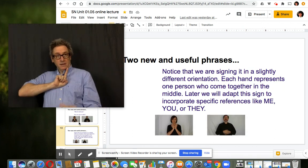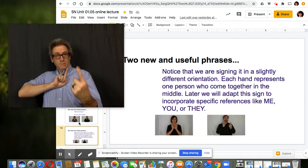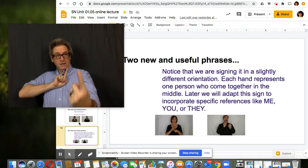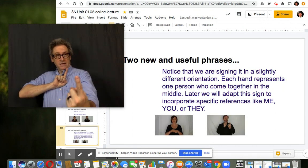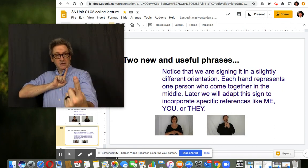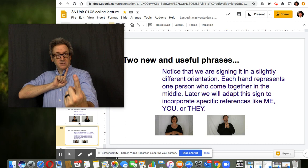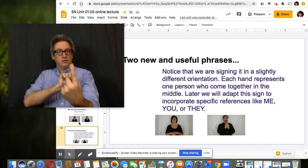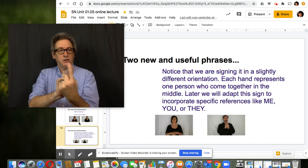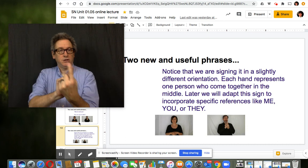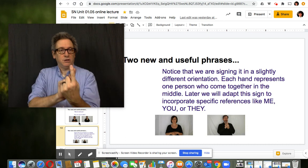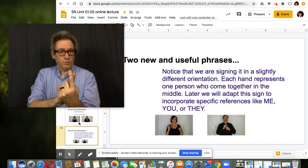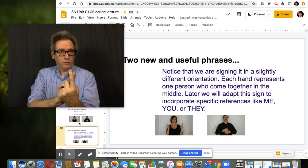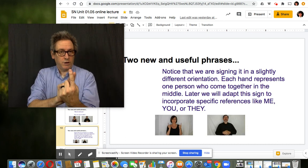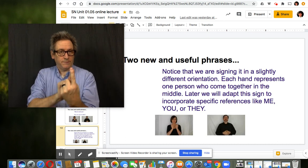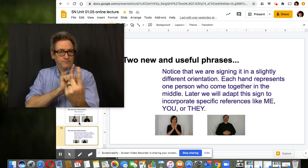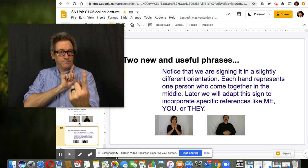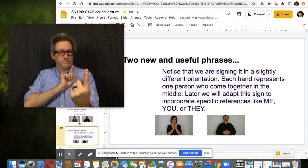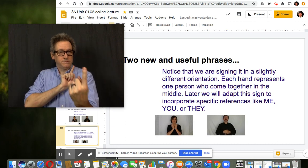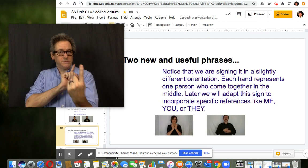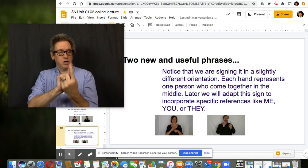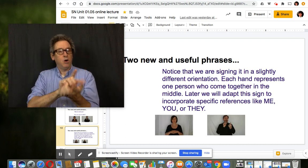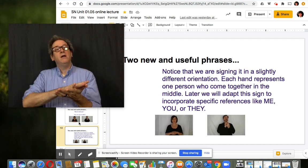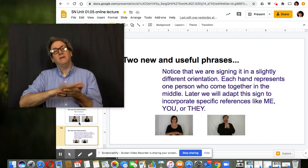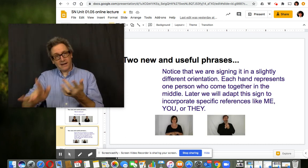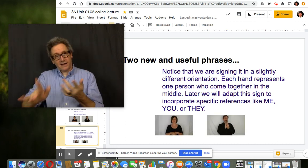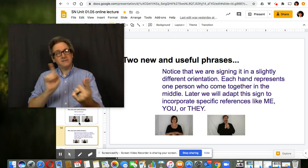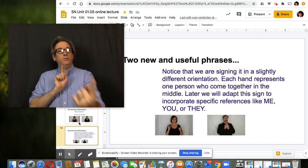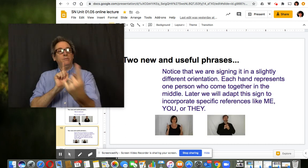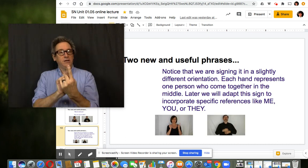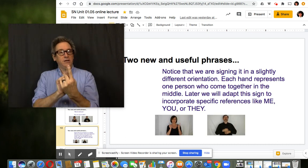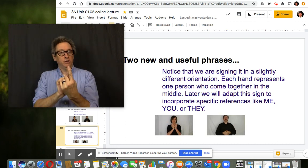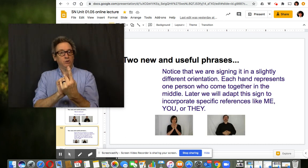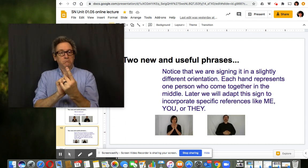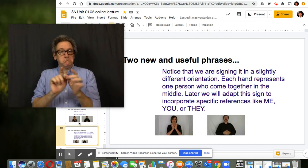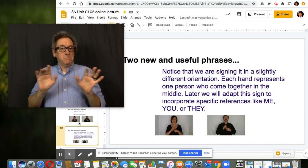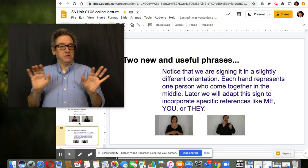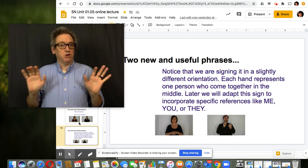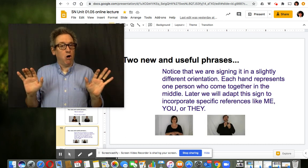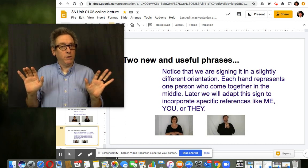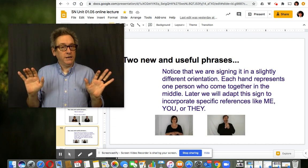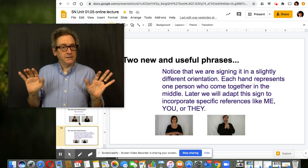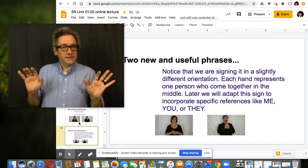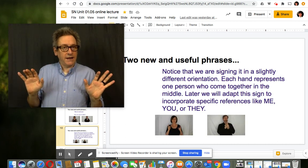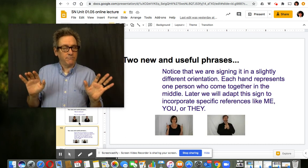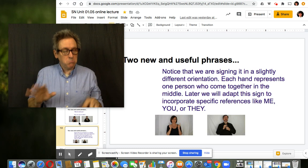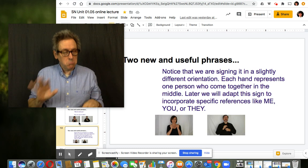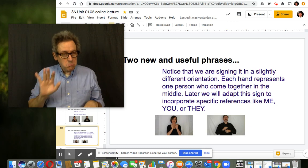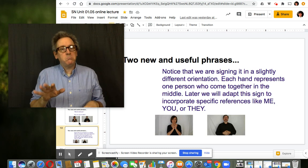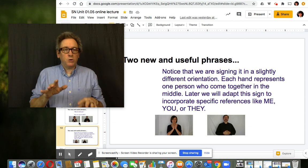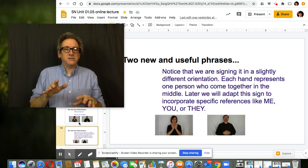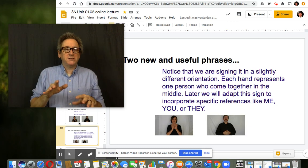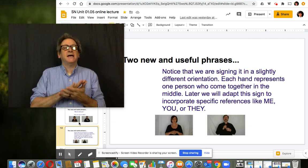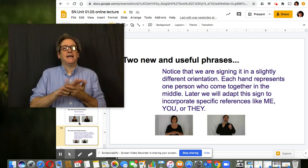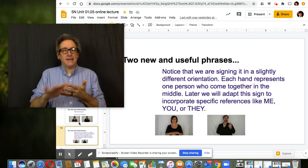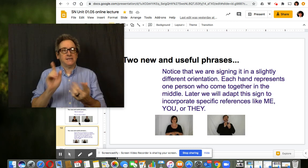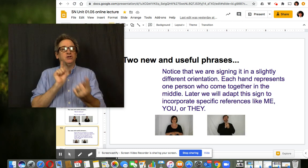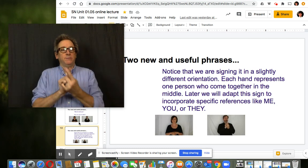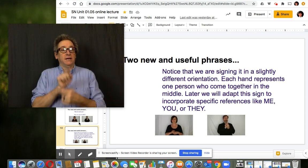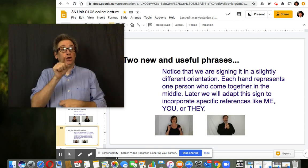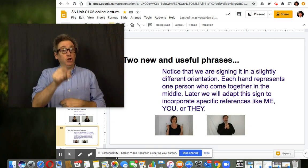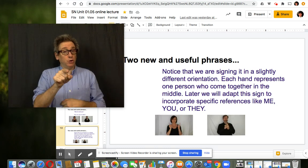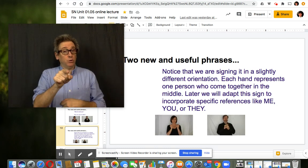meet you, right? So nice to meet you is all we need to say. You can still say